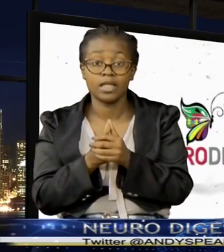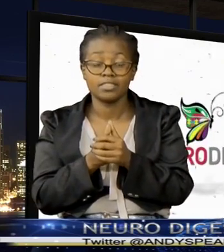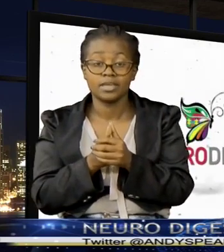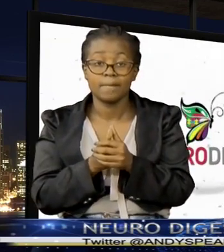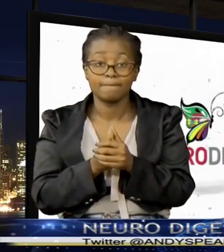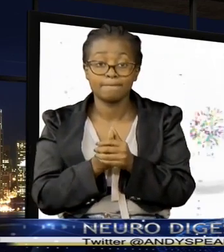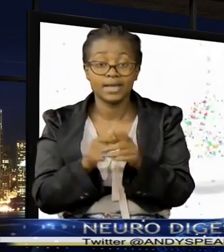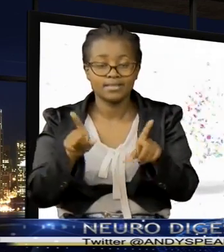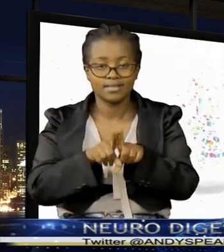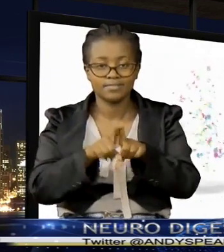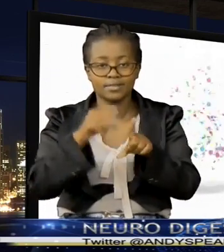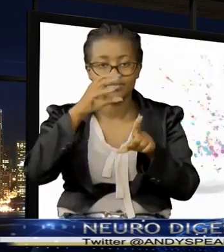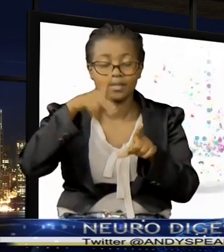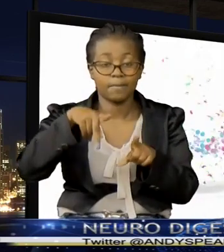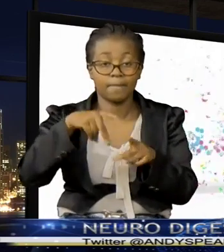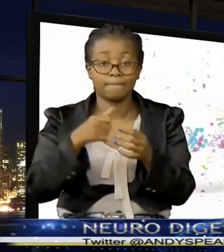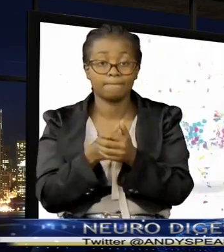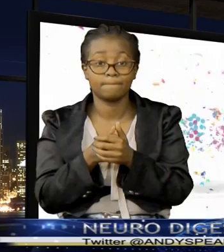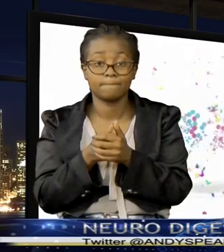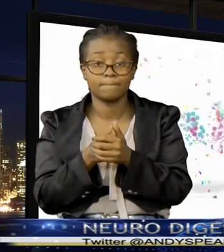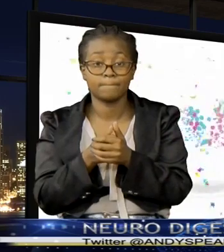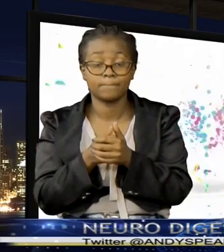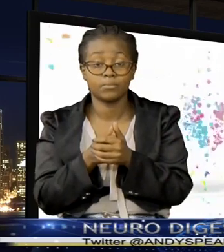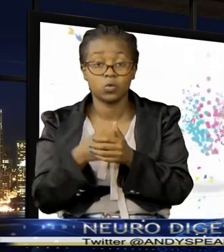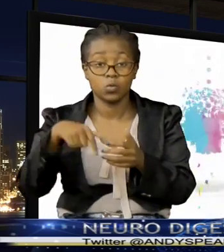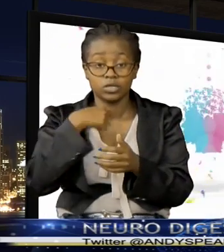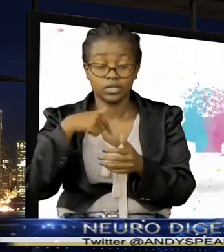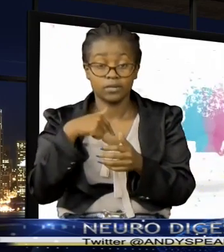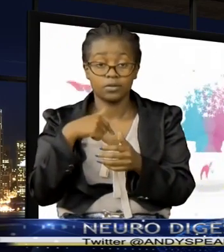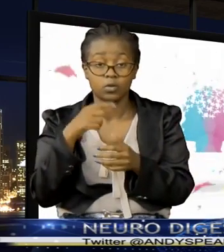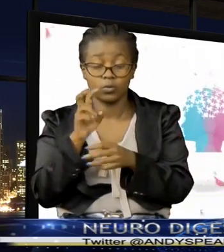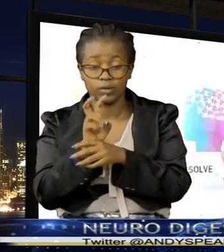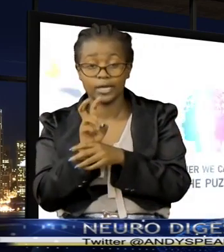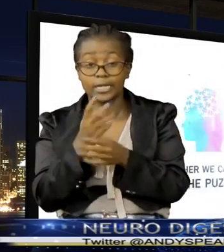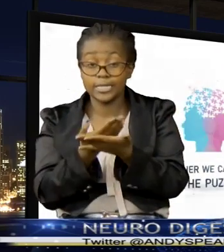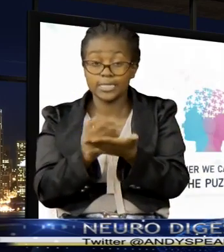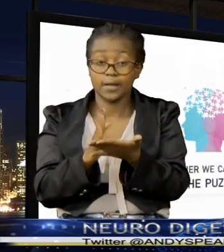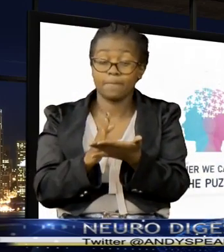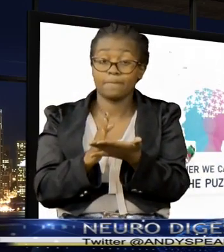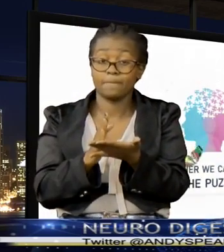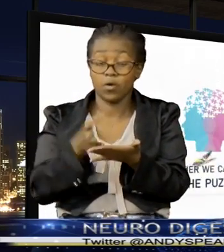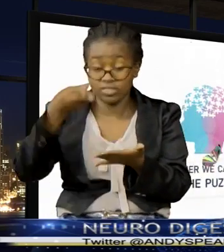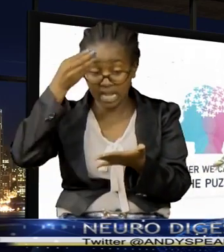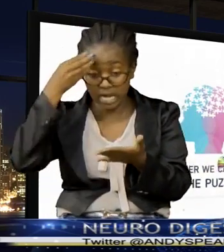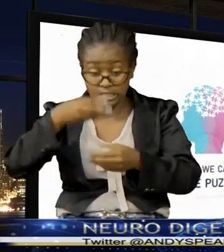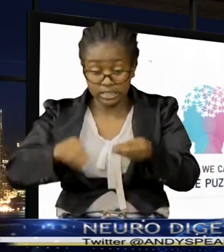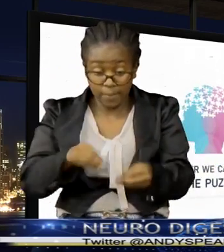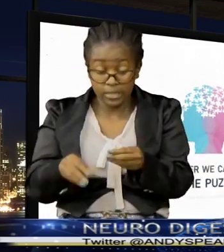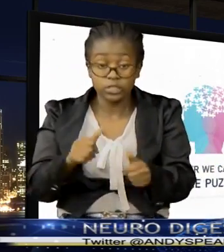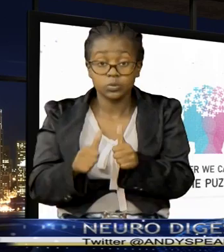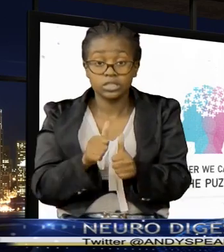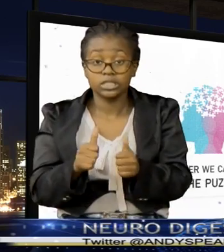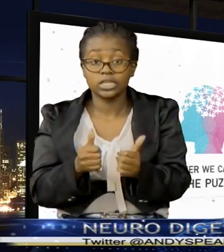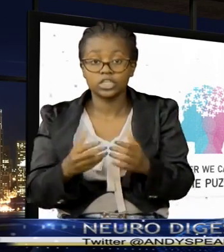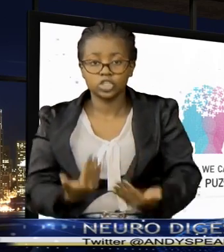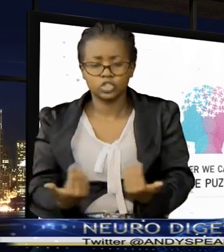syndrome and cerebral palsy. And on top of that, we shall be also looking at some of the learning disabilities that the children